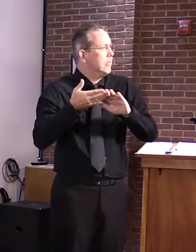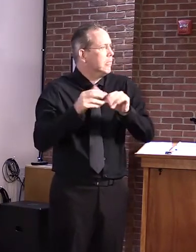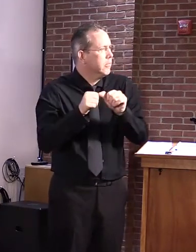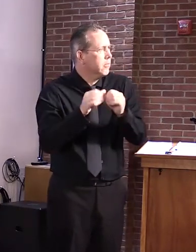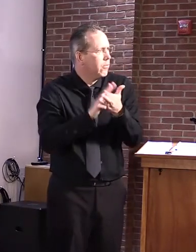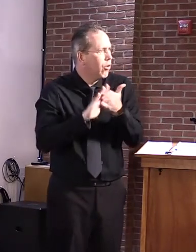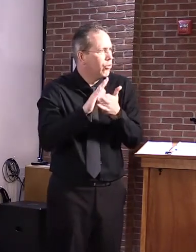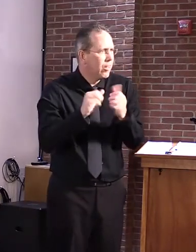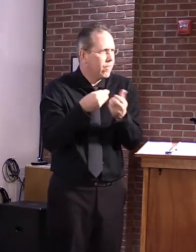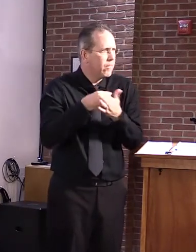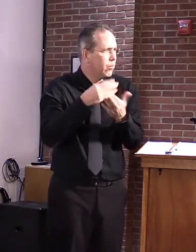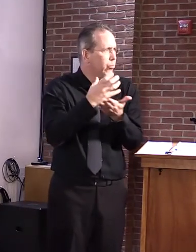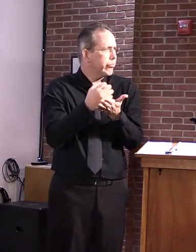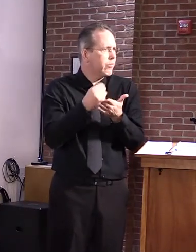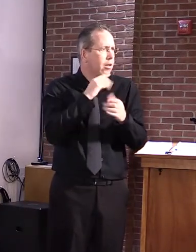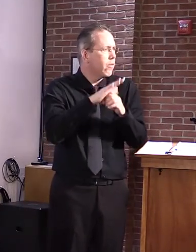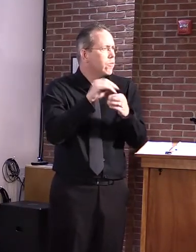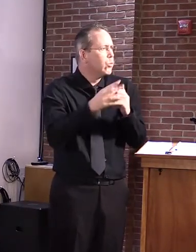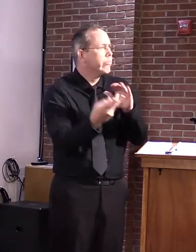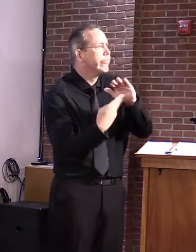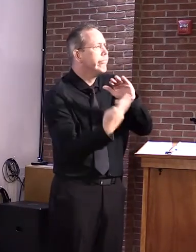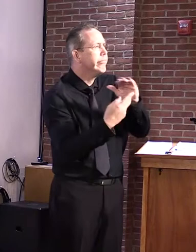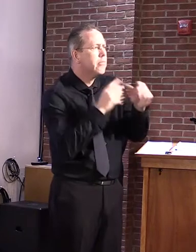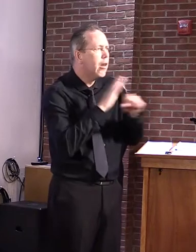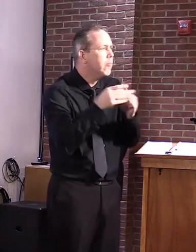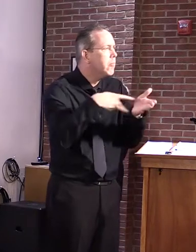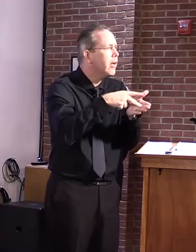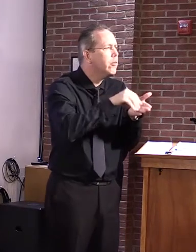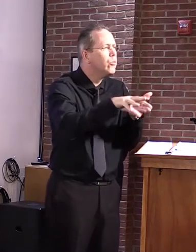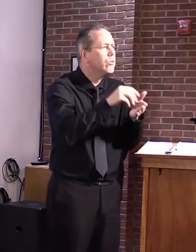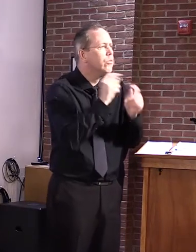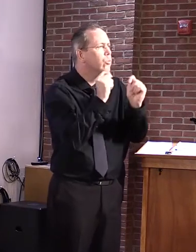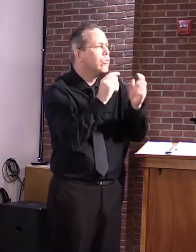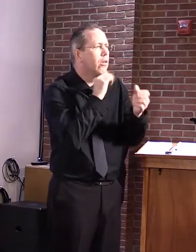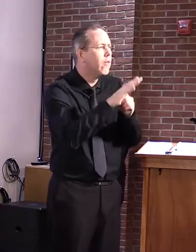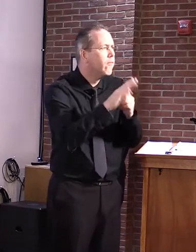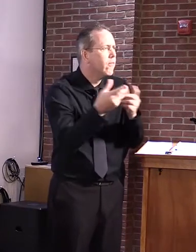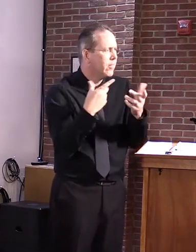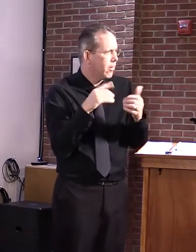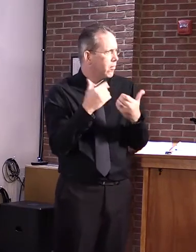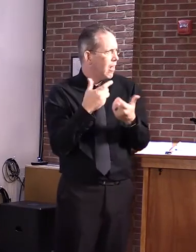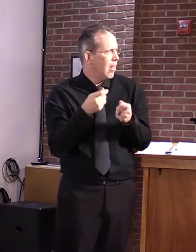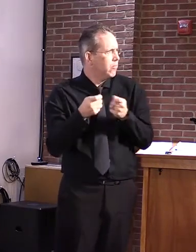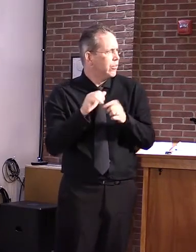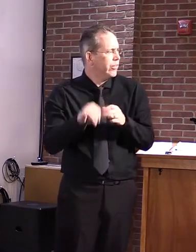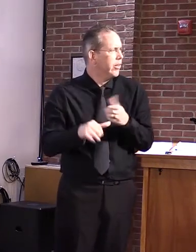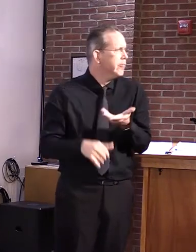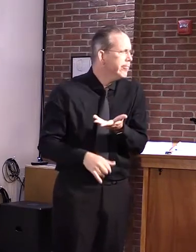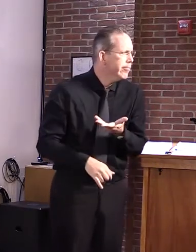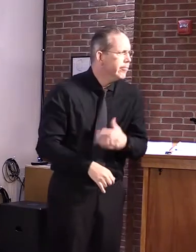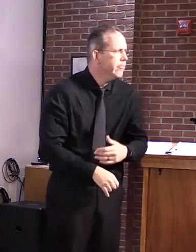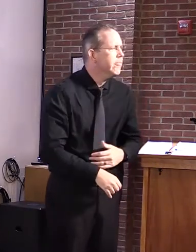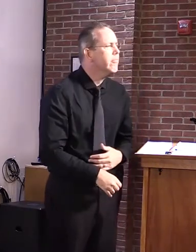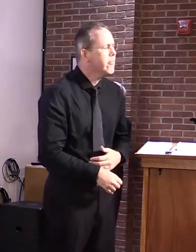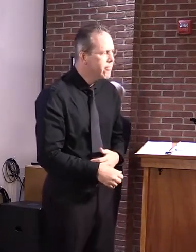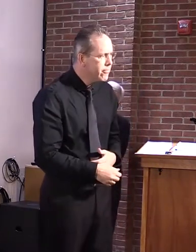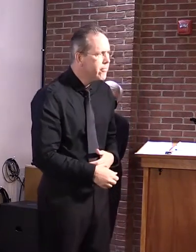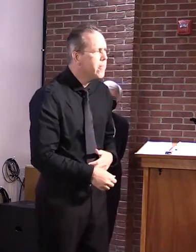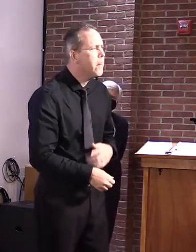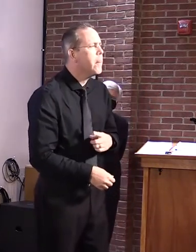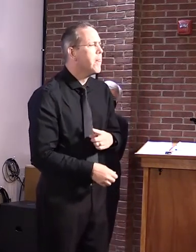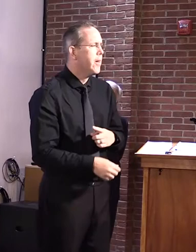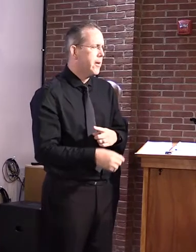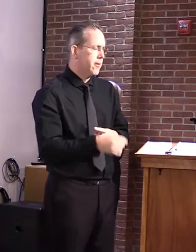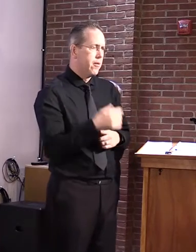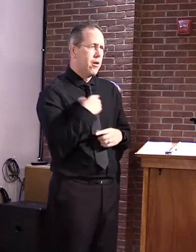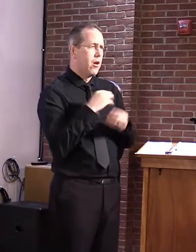driving us in the writing these guidelines was for us to be open in a safe way, and we're confident that that can happen. Does that mean